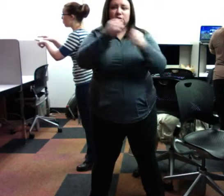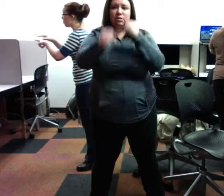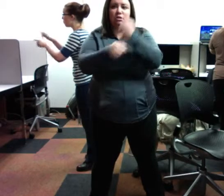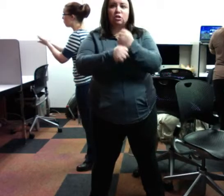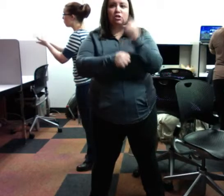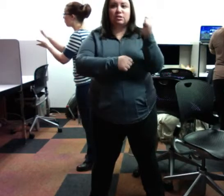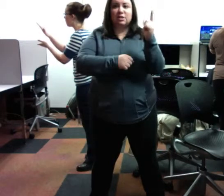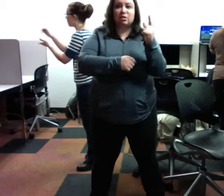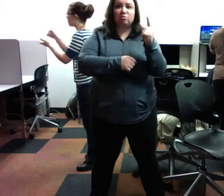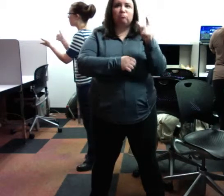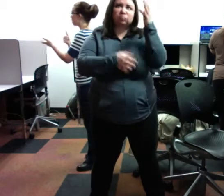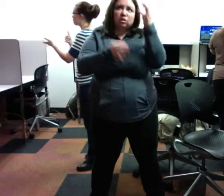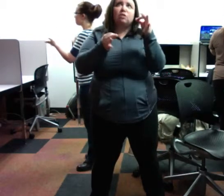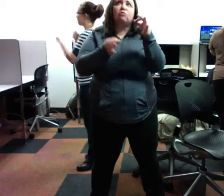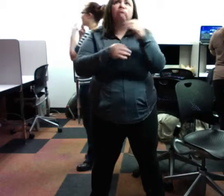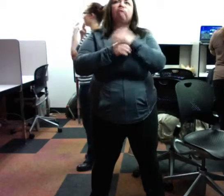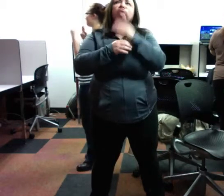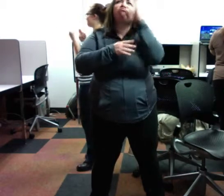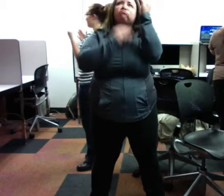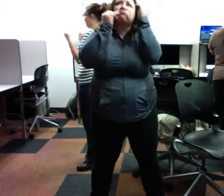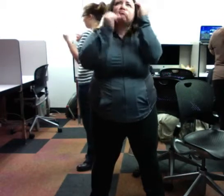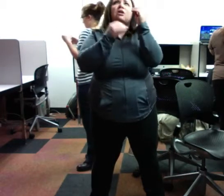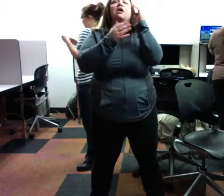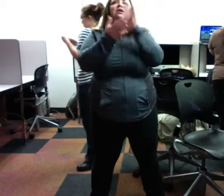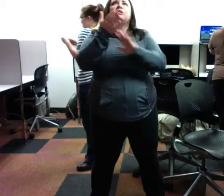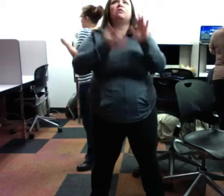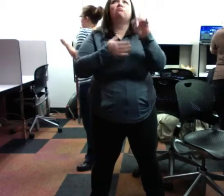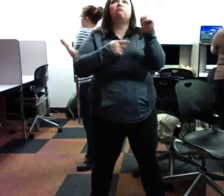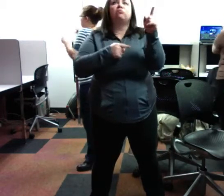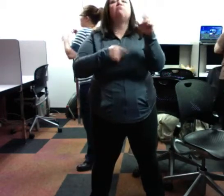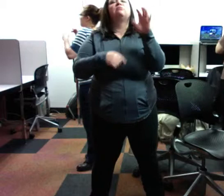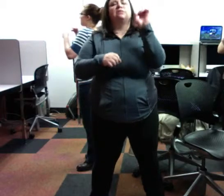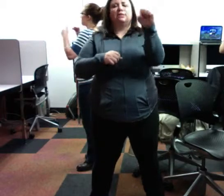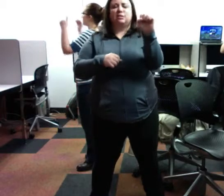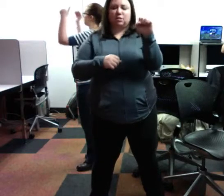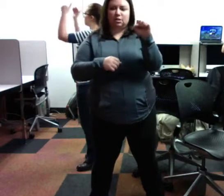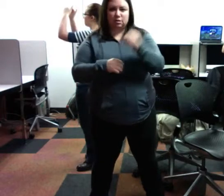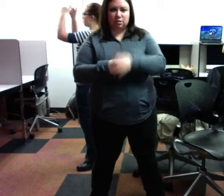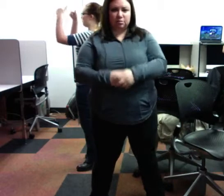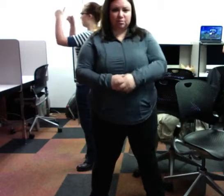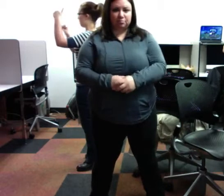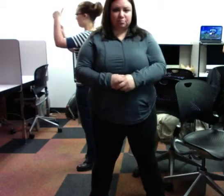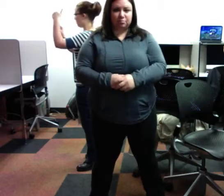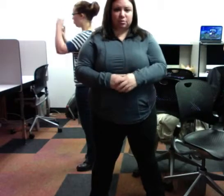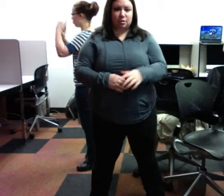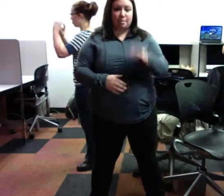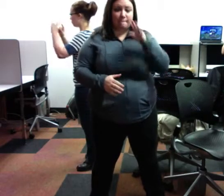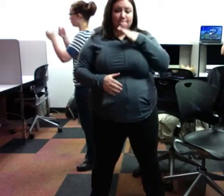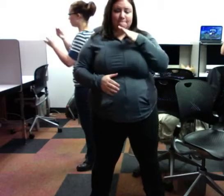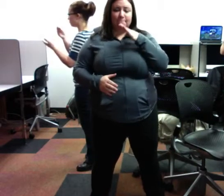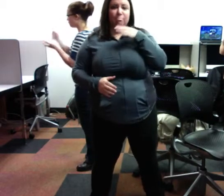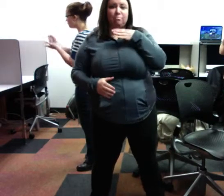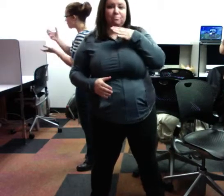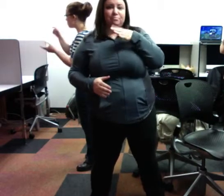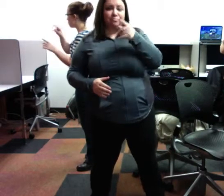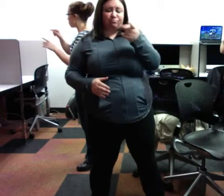Stanford. And all of my working-class parents' savings were being spent on my college tuition. After 6 months, I